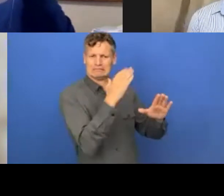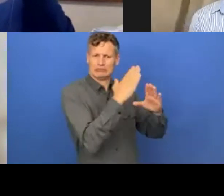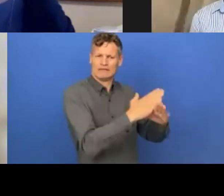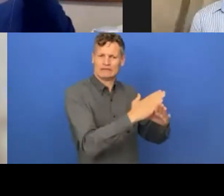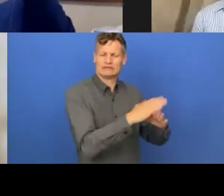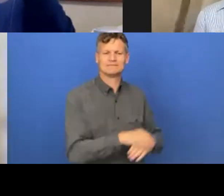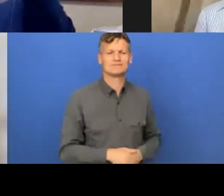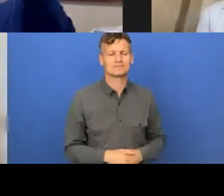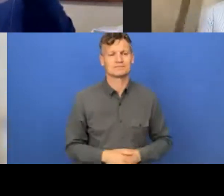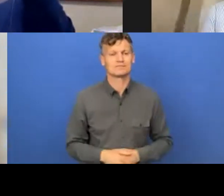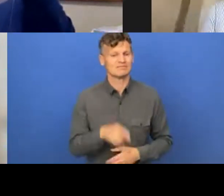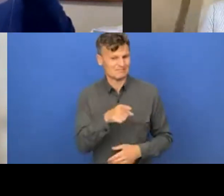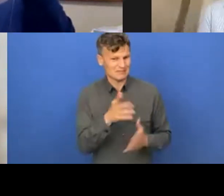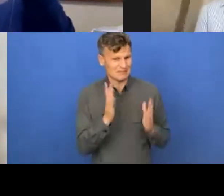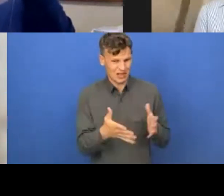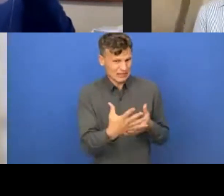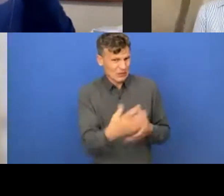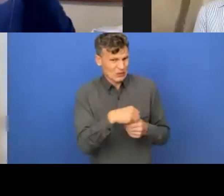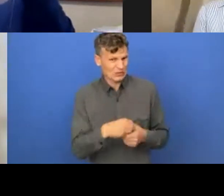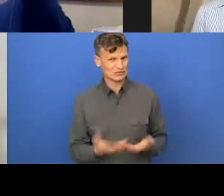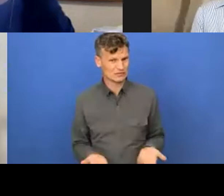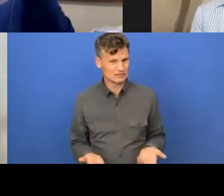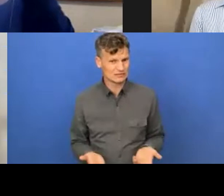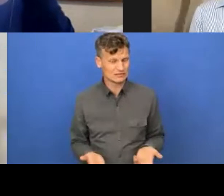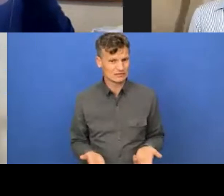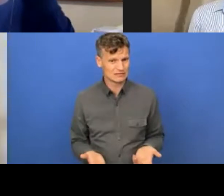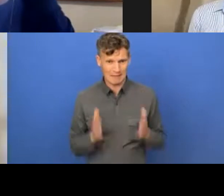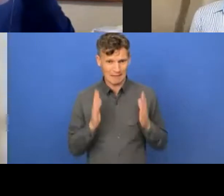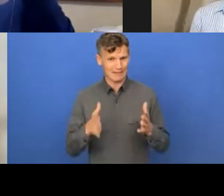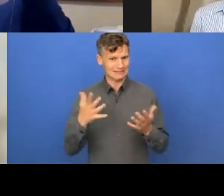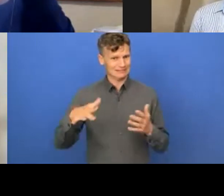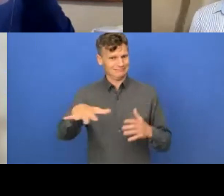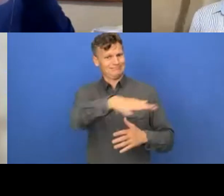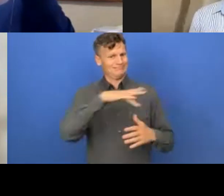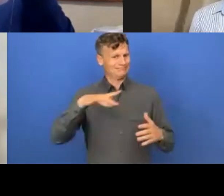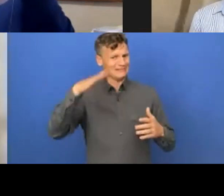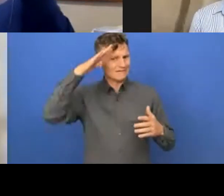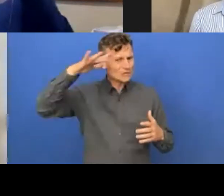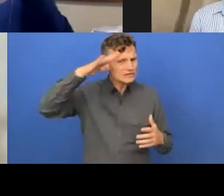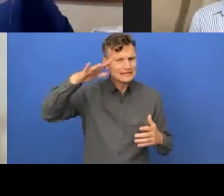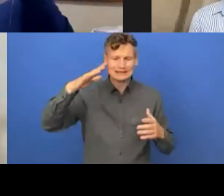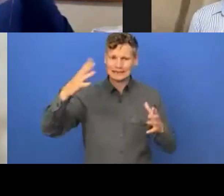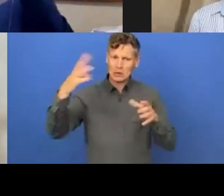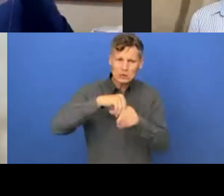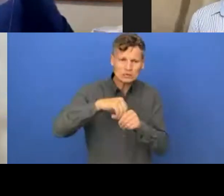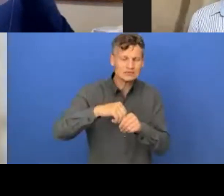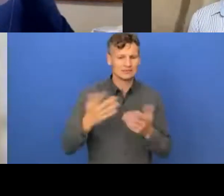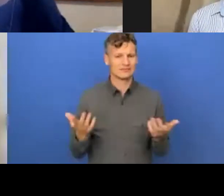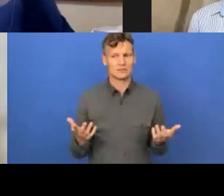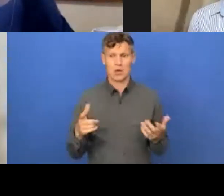think it's the same with anti-bullying interventions. I mean, if young people with disabilities are